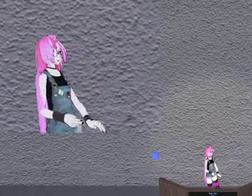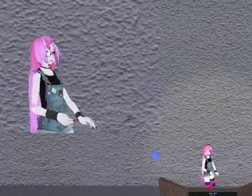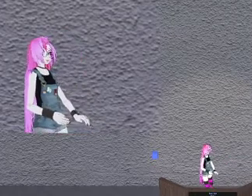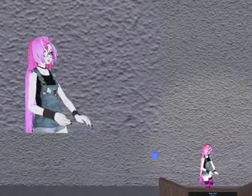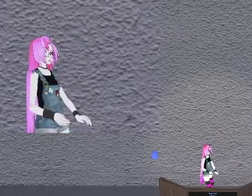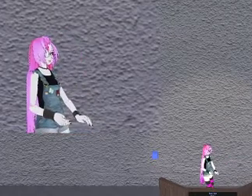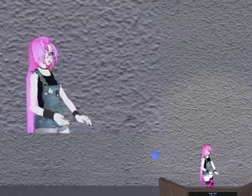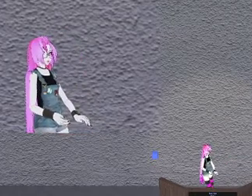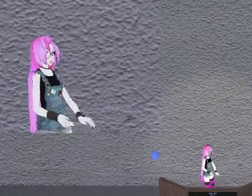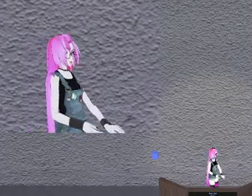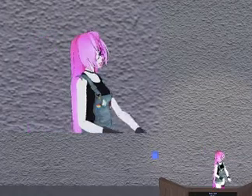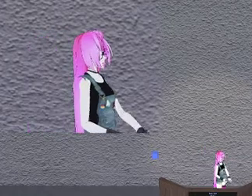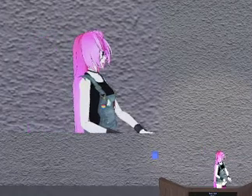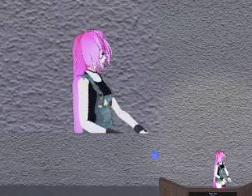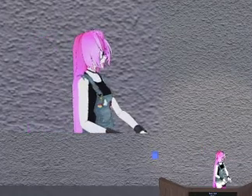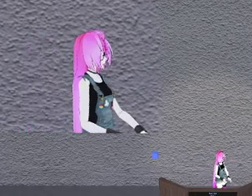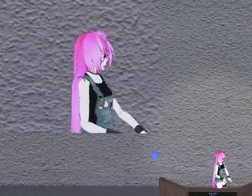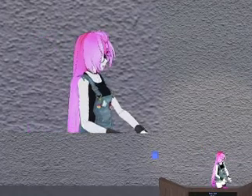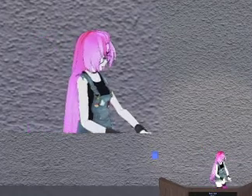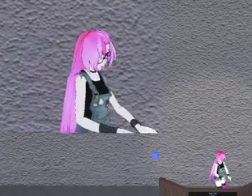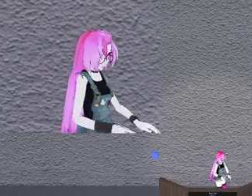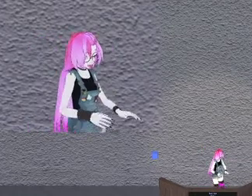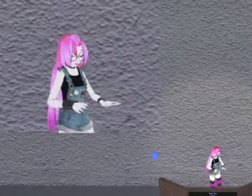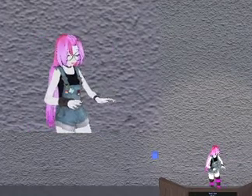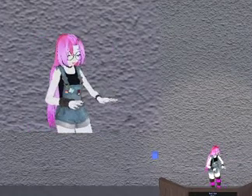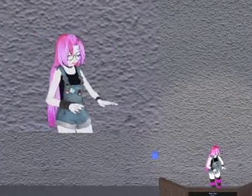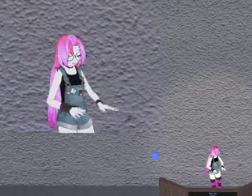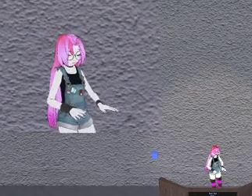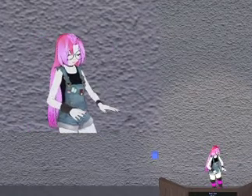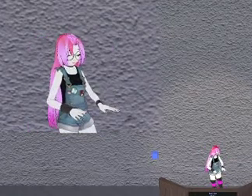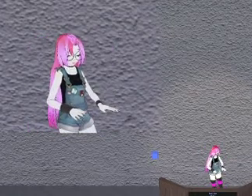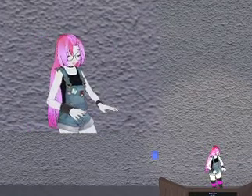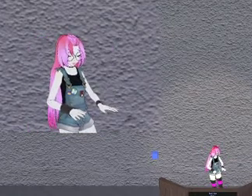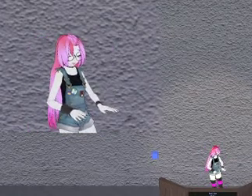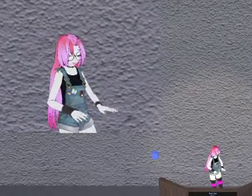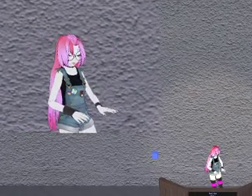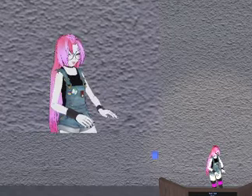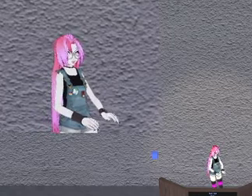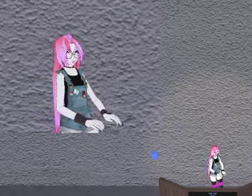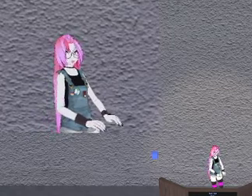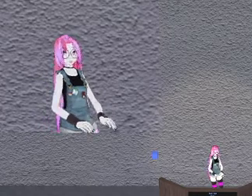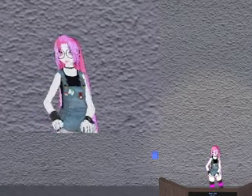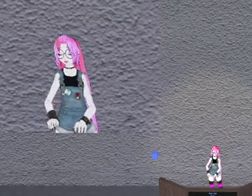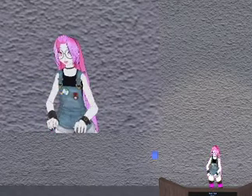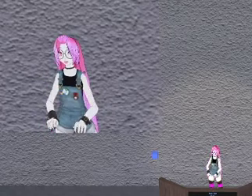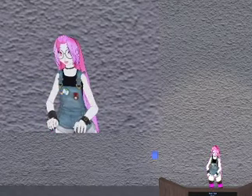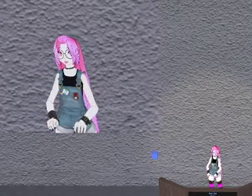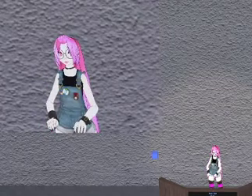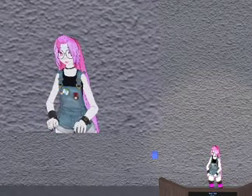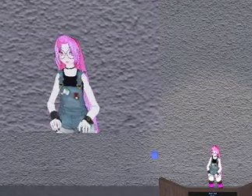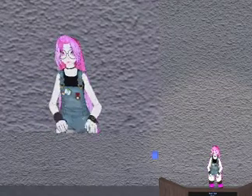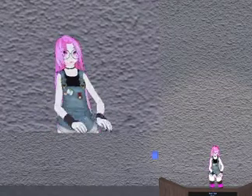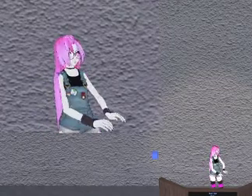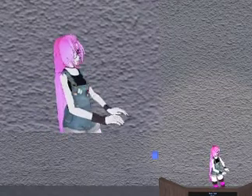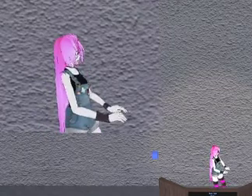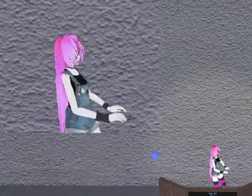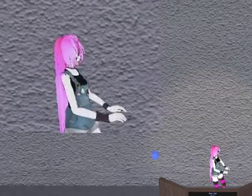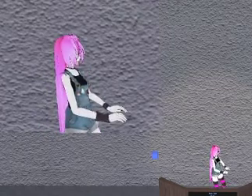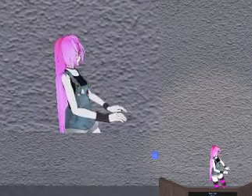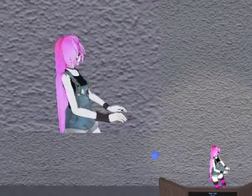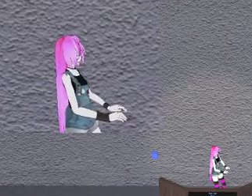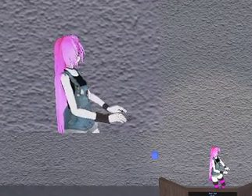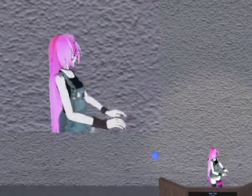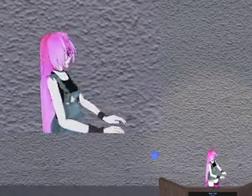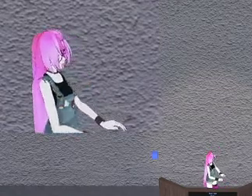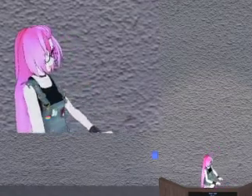Then I'm sorry. Okay, yeah, because when you I'm did sorry. this, Yeah. Okay, I'm not gonna bother okay, you, okay, but I get it now. you do